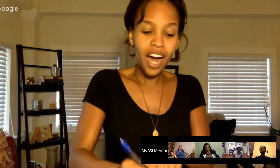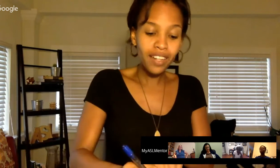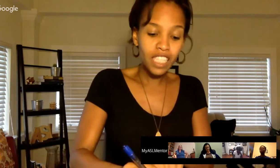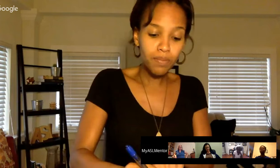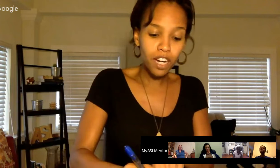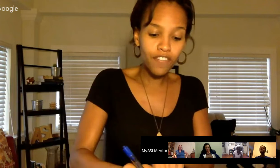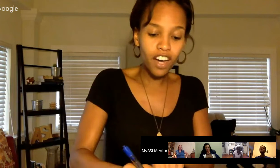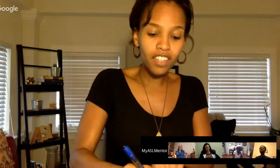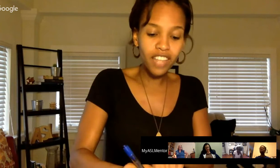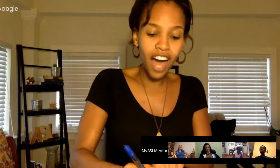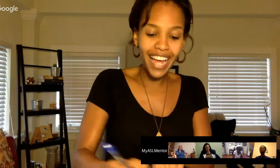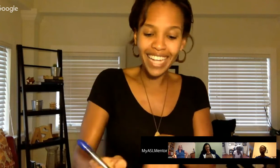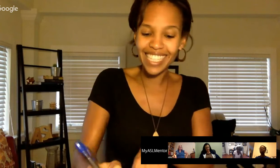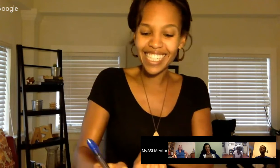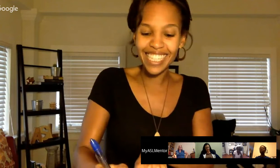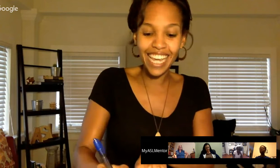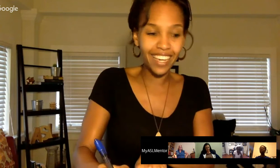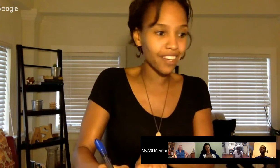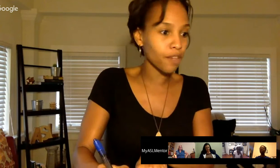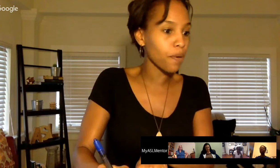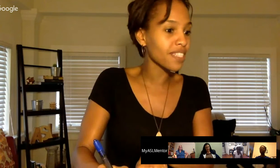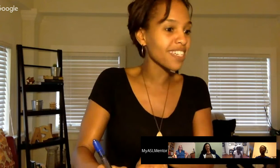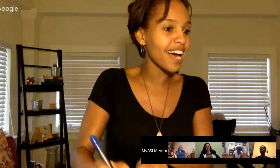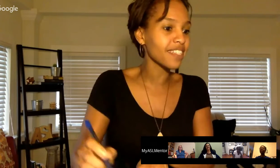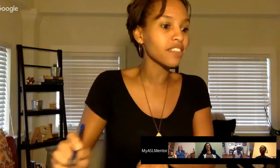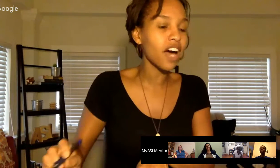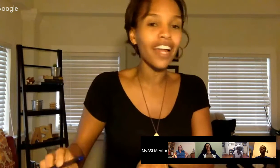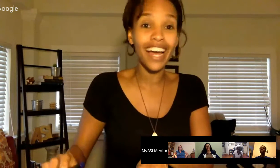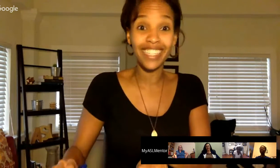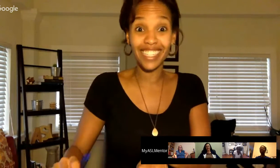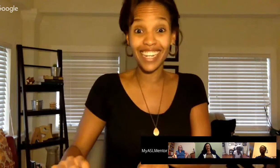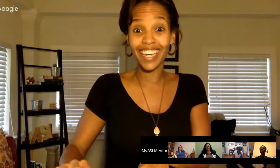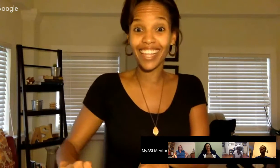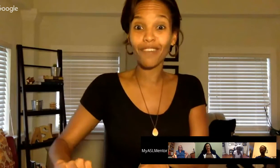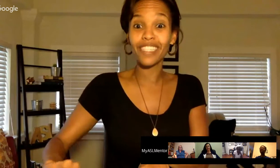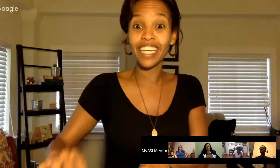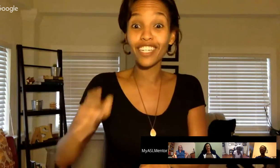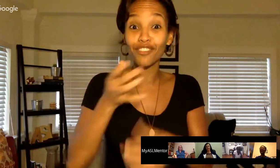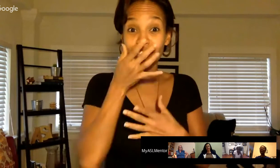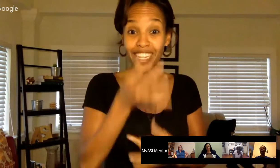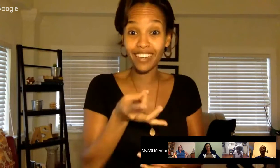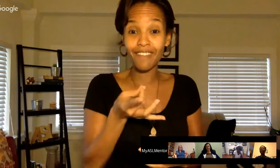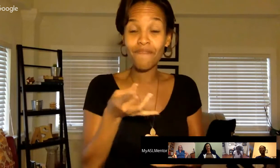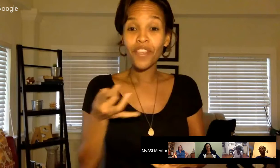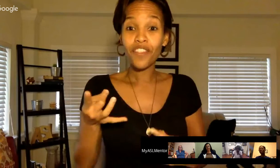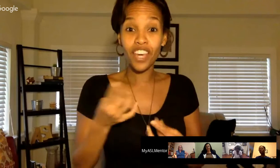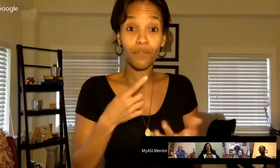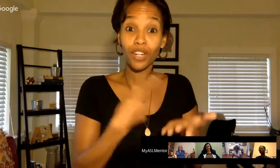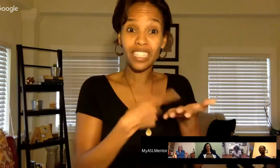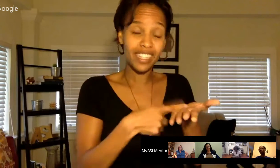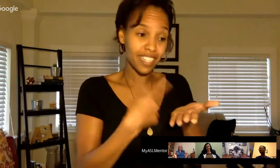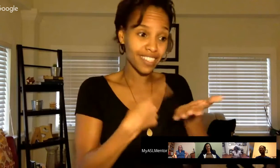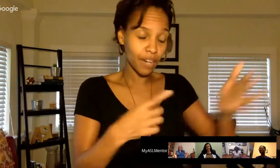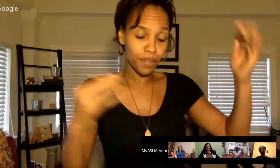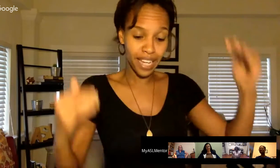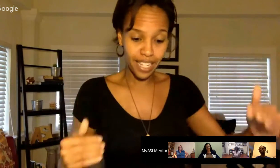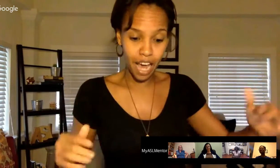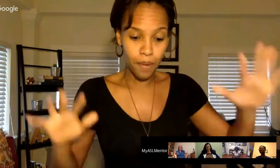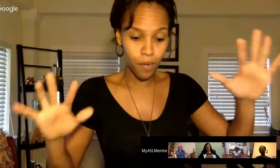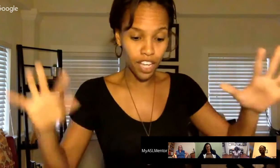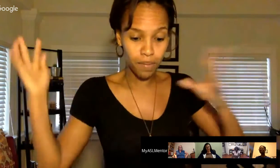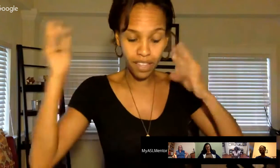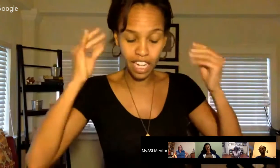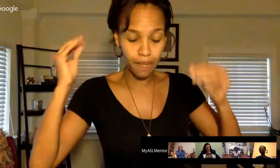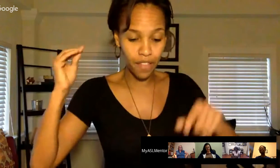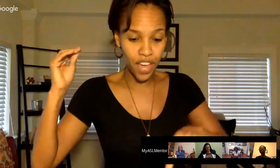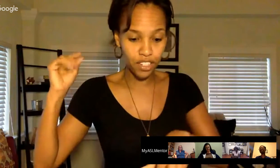The concept of a lot at stake. The president has a lot at stake. That was an interesting thing. We're going to discuss that when we get to that,